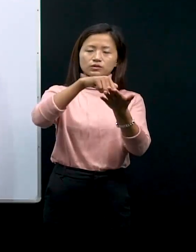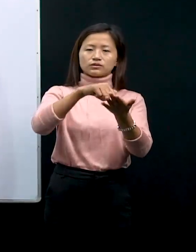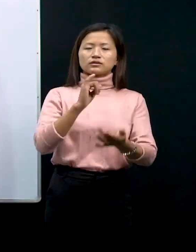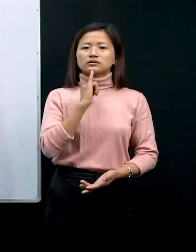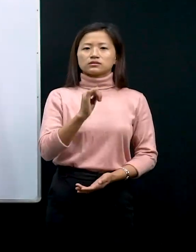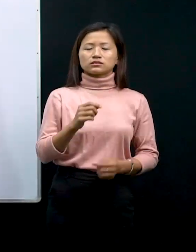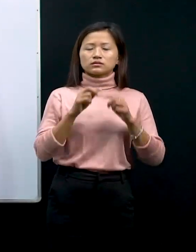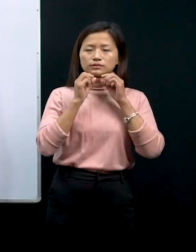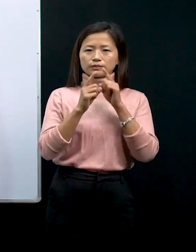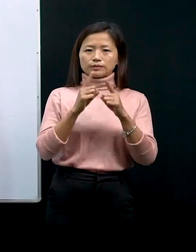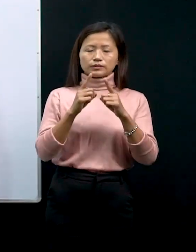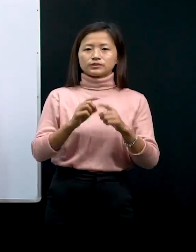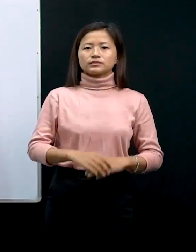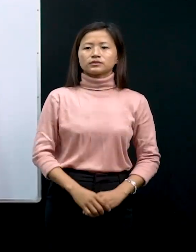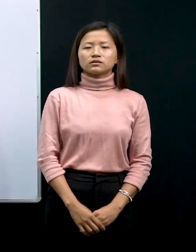to you.